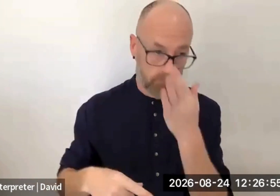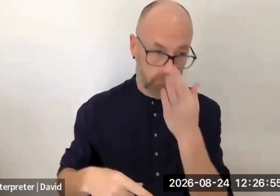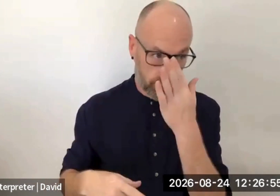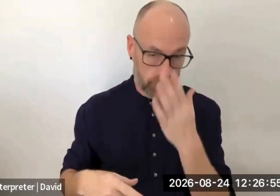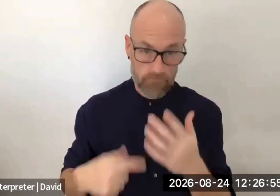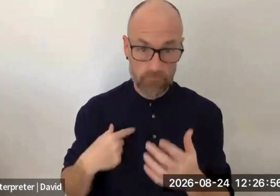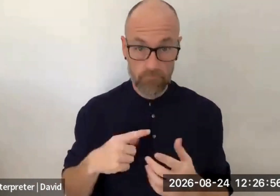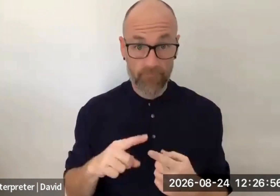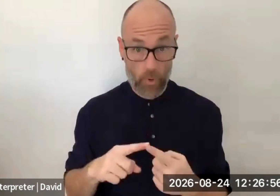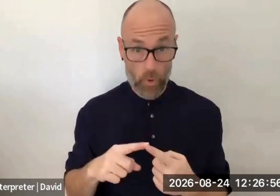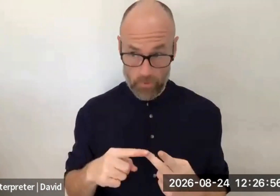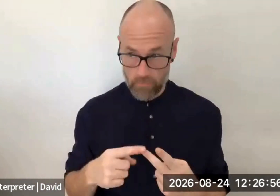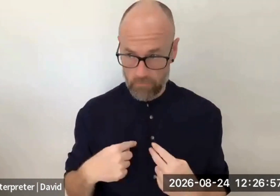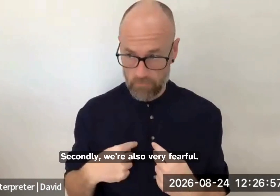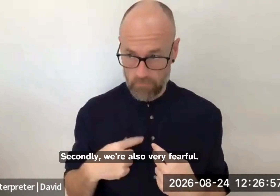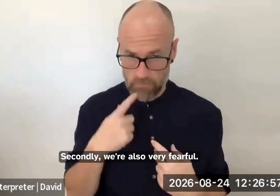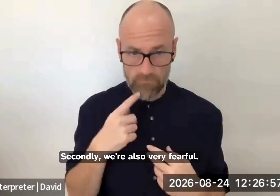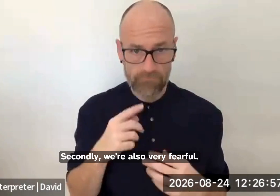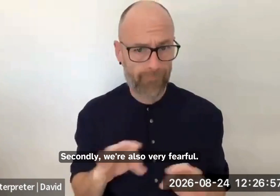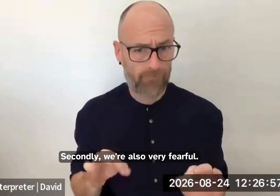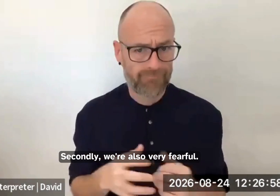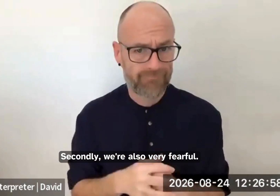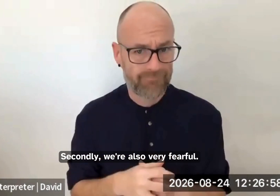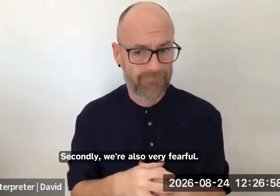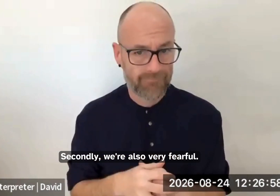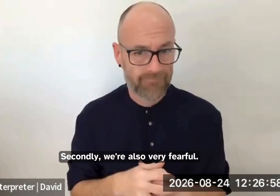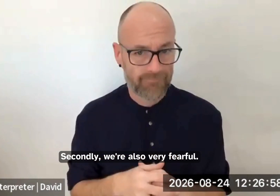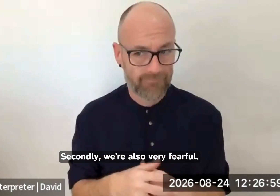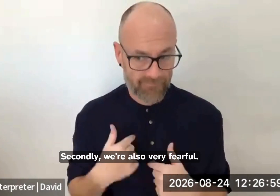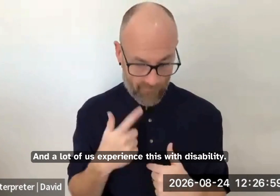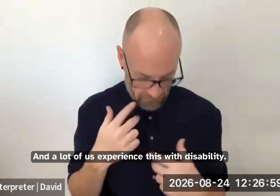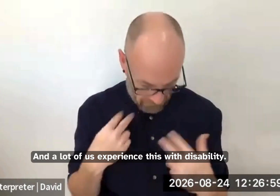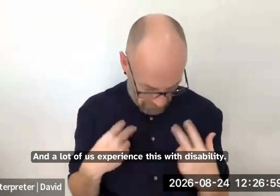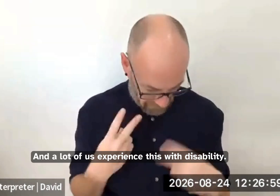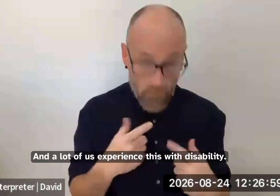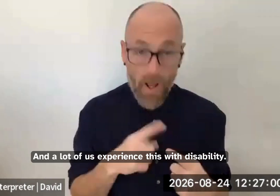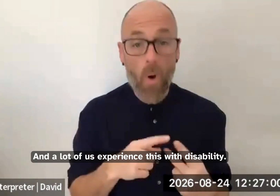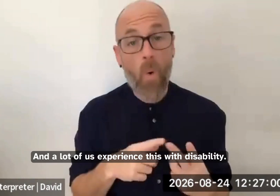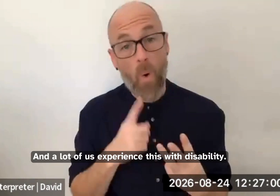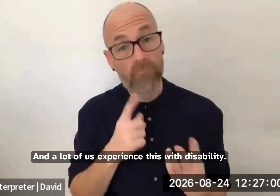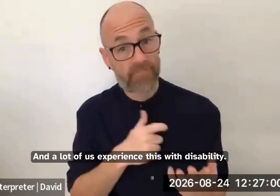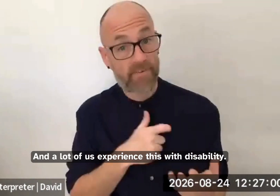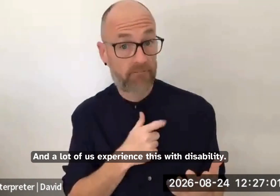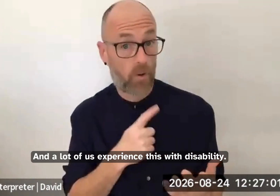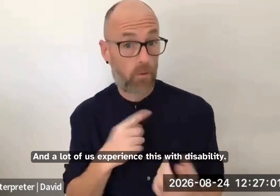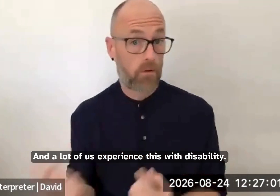we do. Secondly, we're also very fearful, and a lot of us